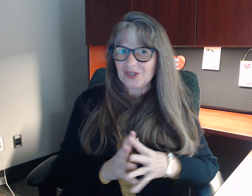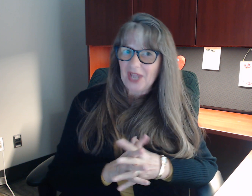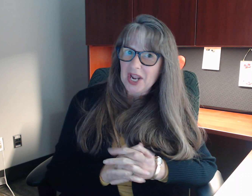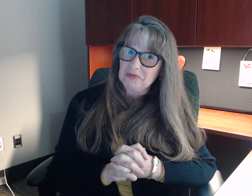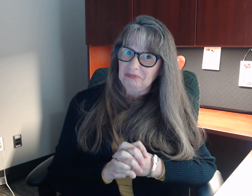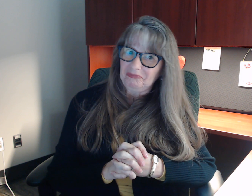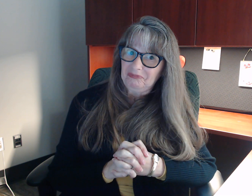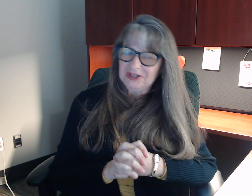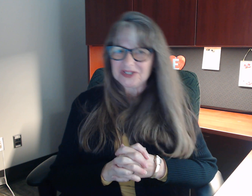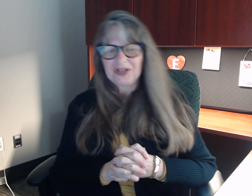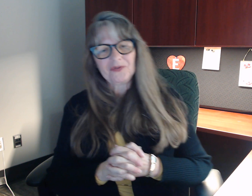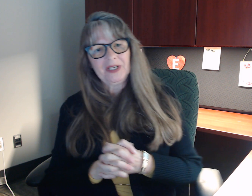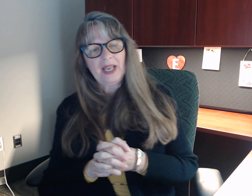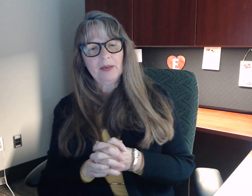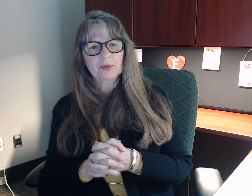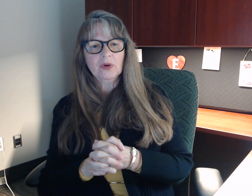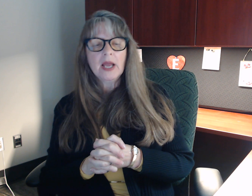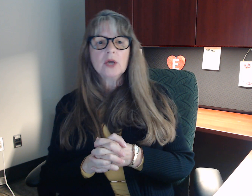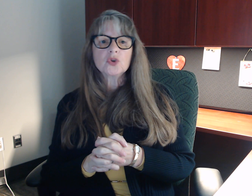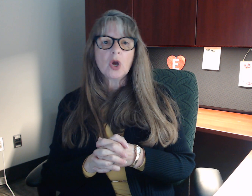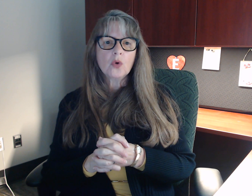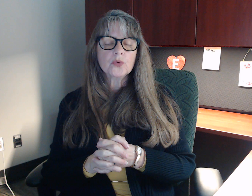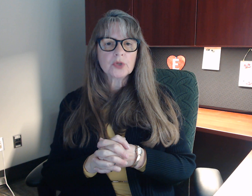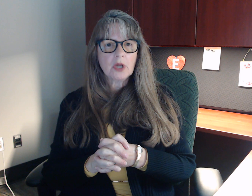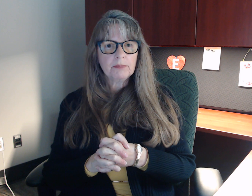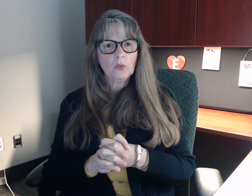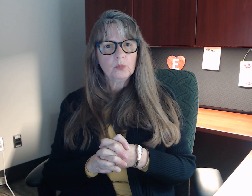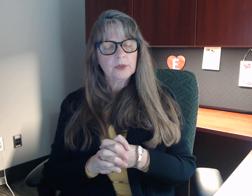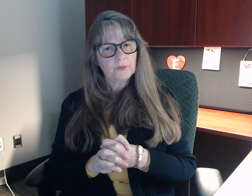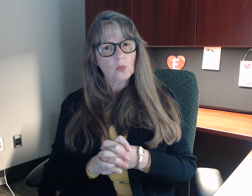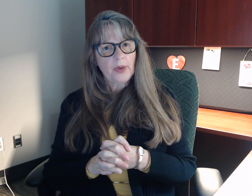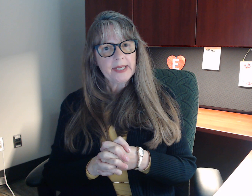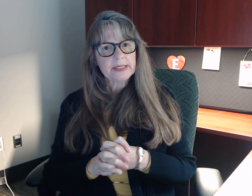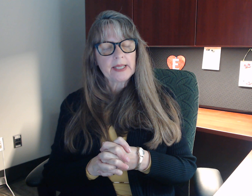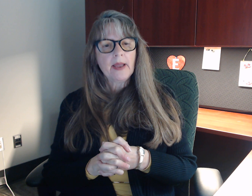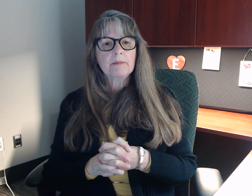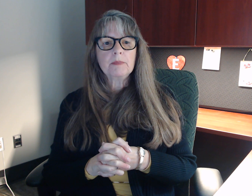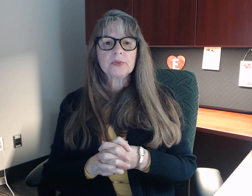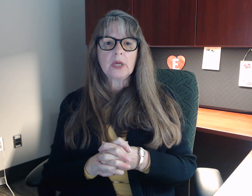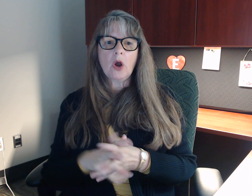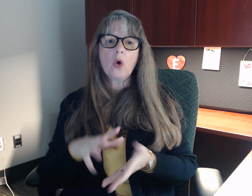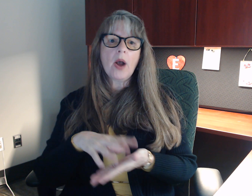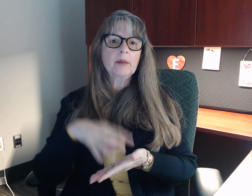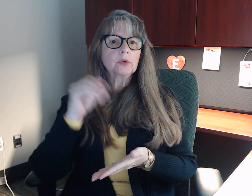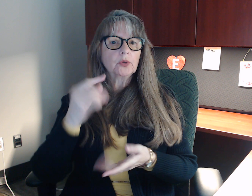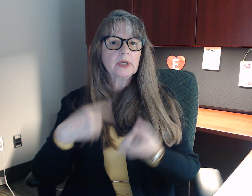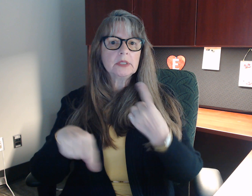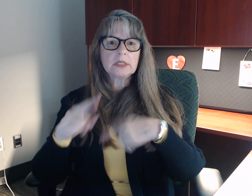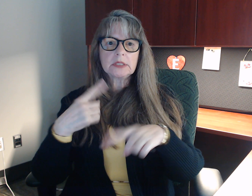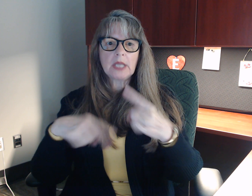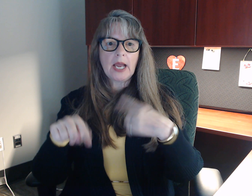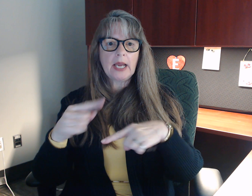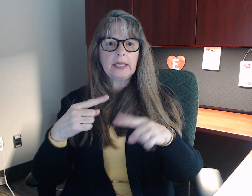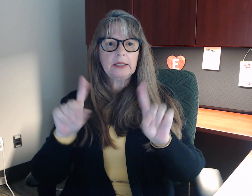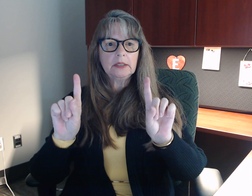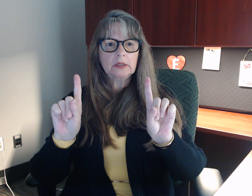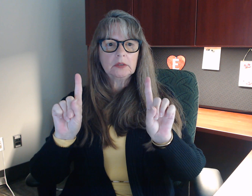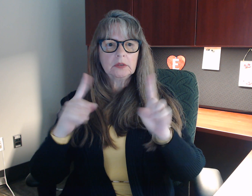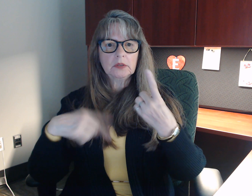Day. Is it for in April? So there's a couple of different ways. People say, oh, I'm learning sign. This